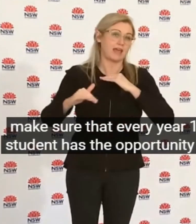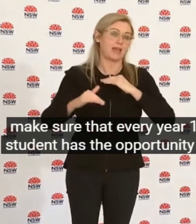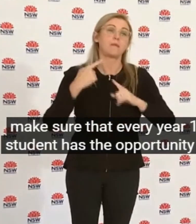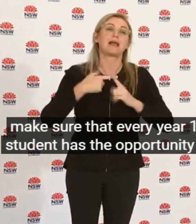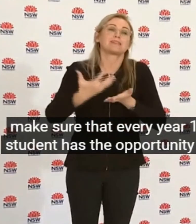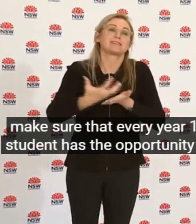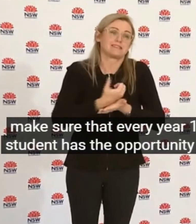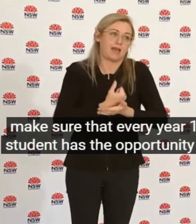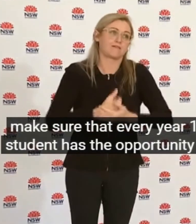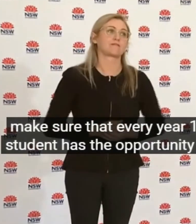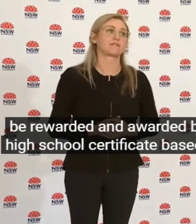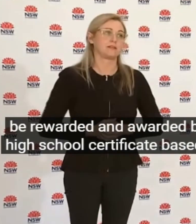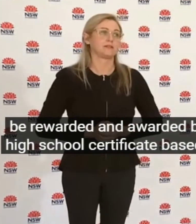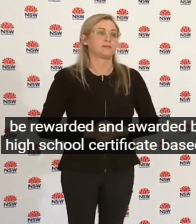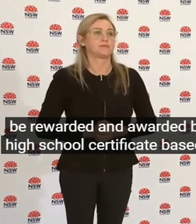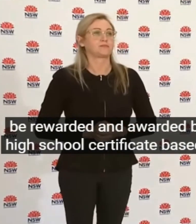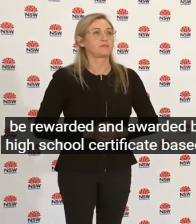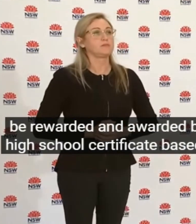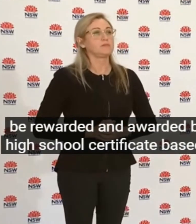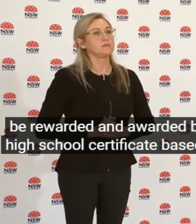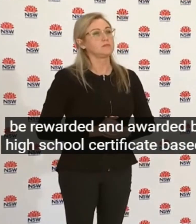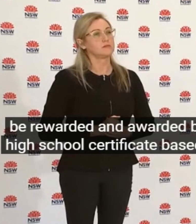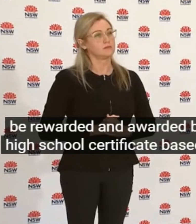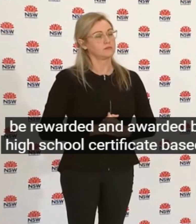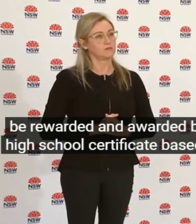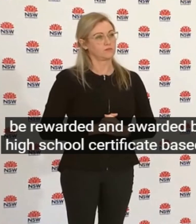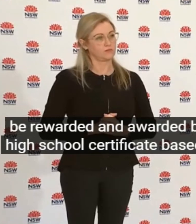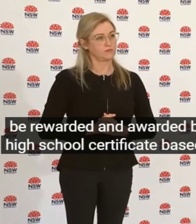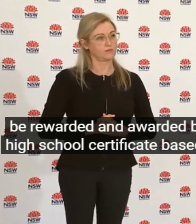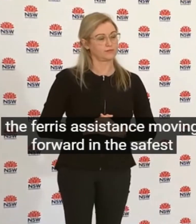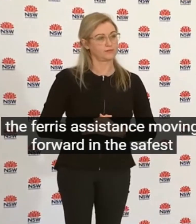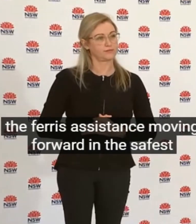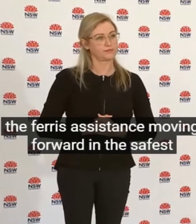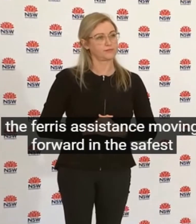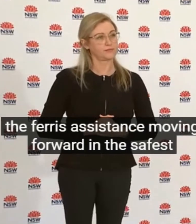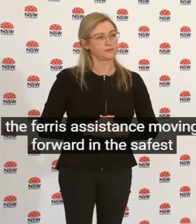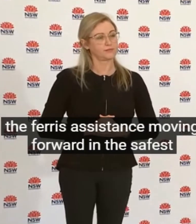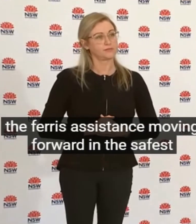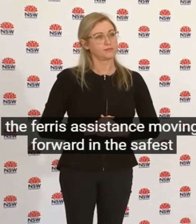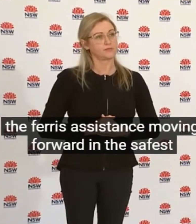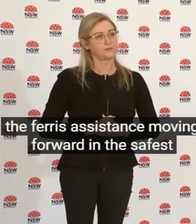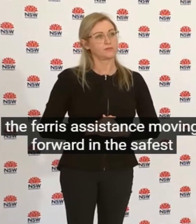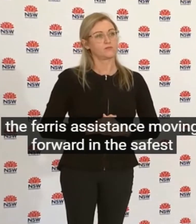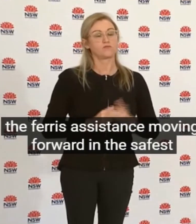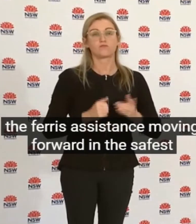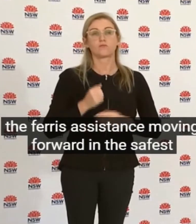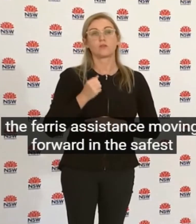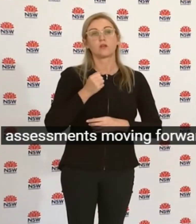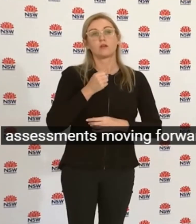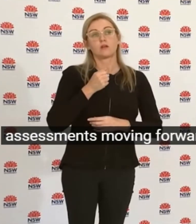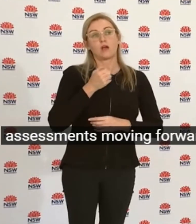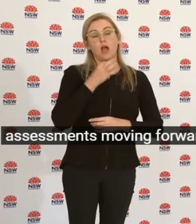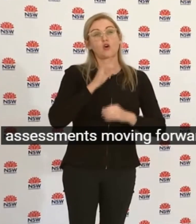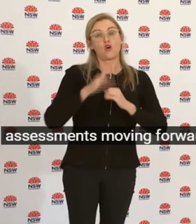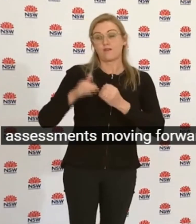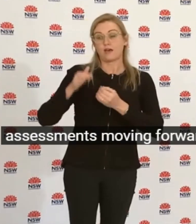moving forward. What about teachers? The Department of Education has green-lighted testing for students to return to